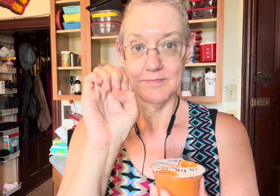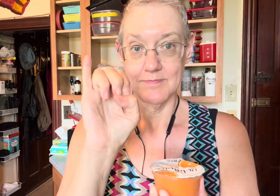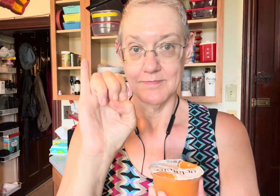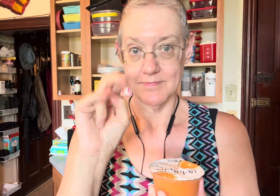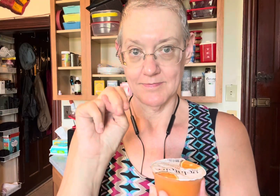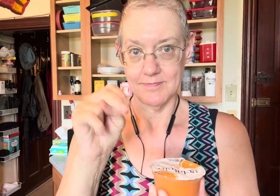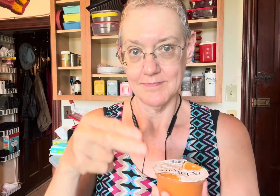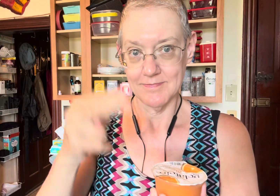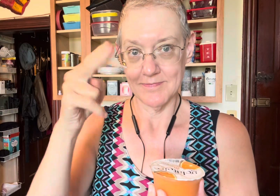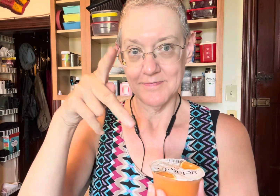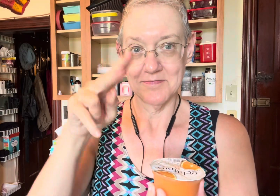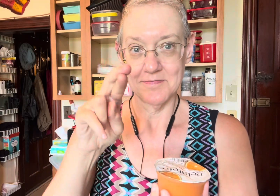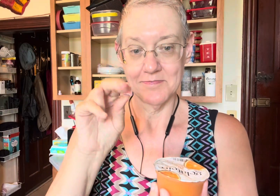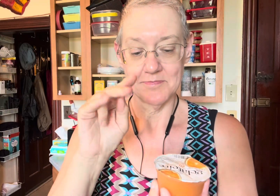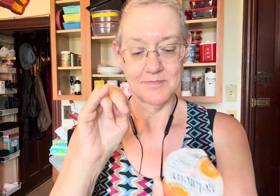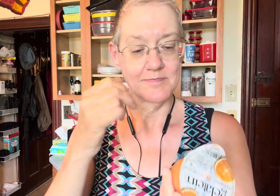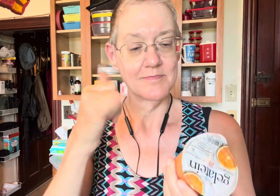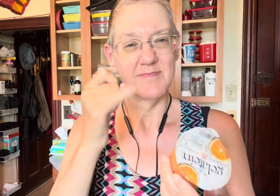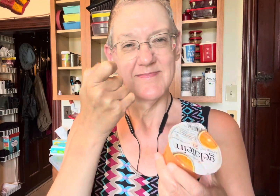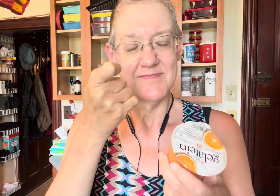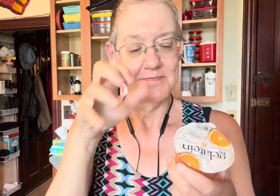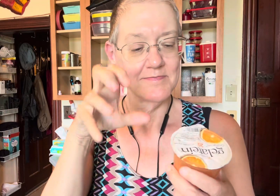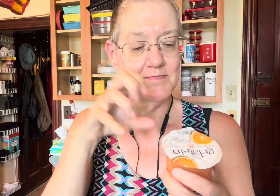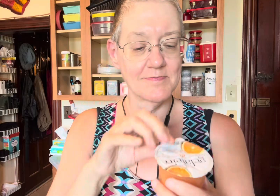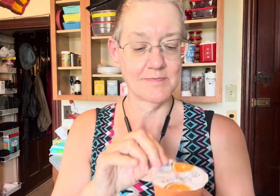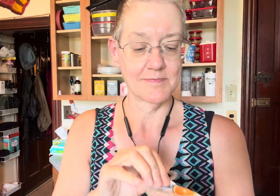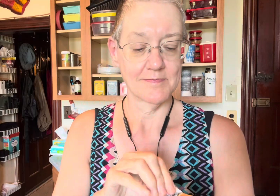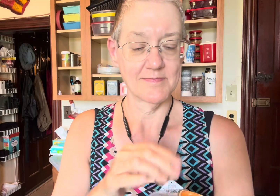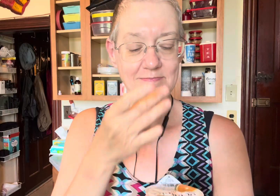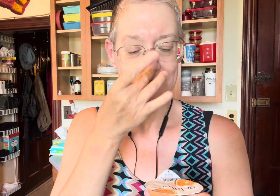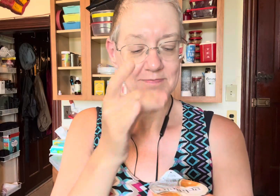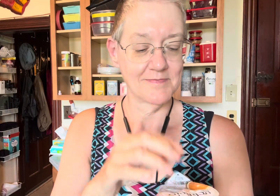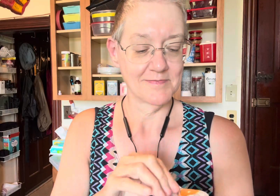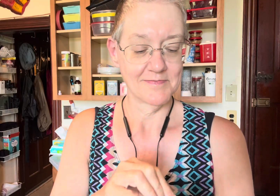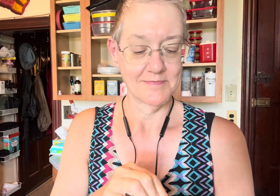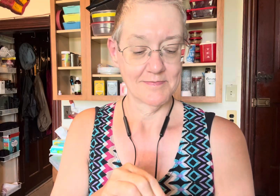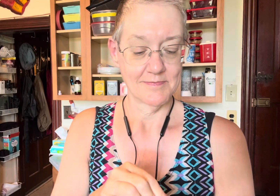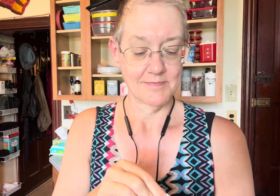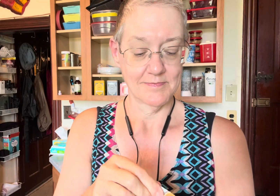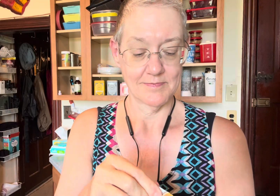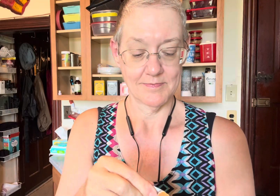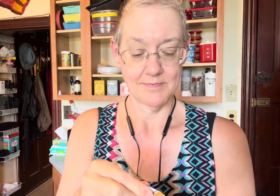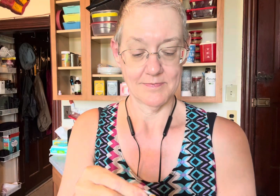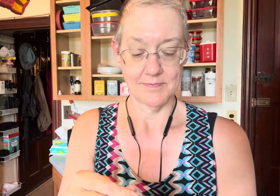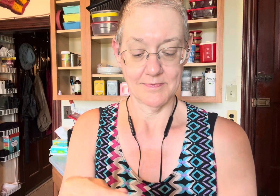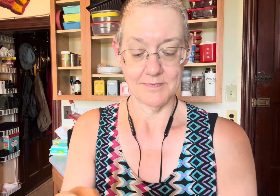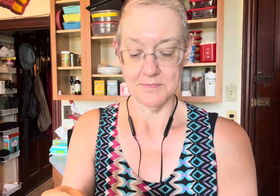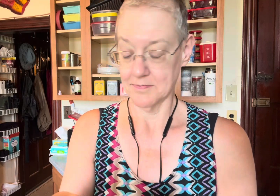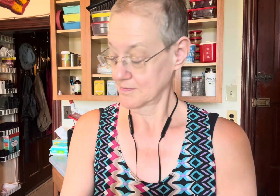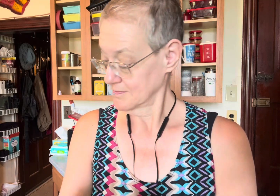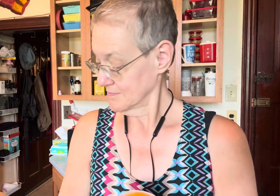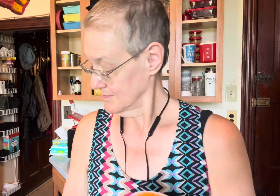gelatin. Gelatine. Still a little bit frozen. Interesting.